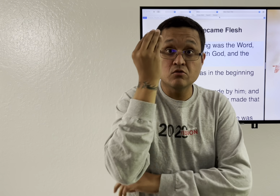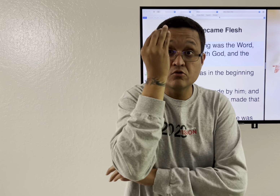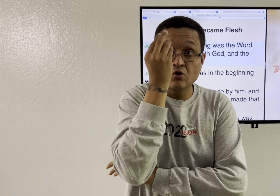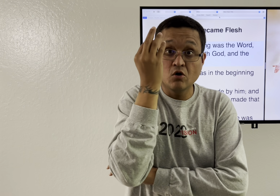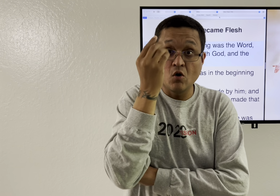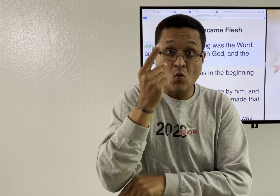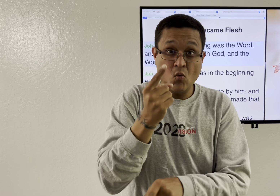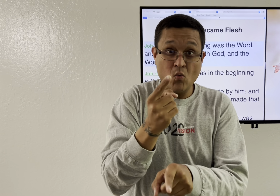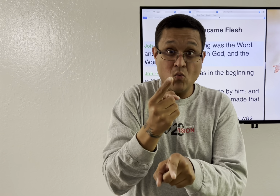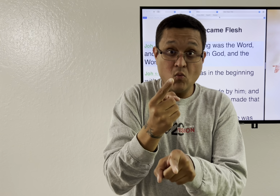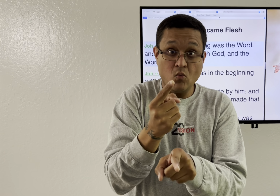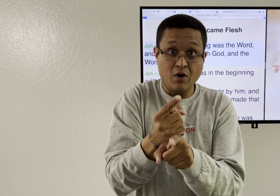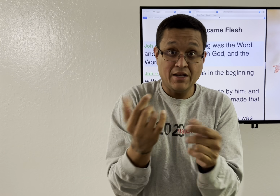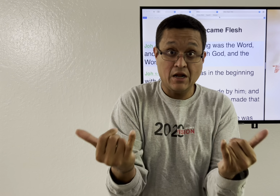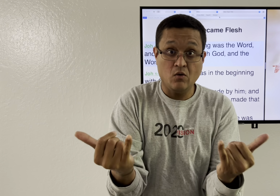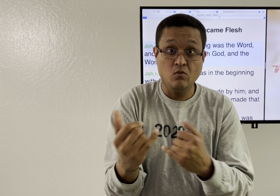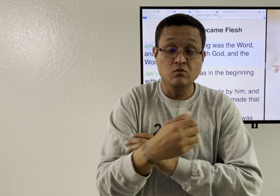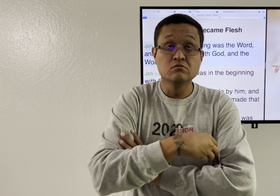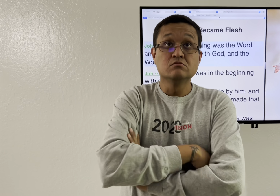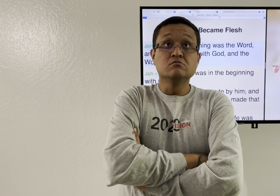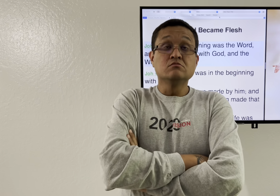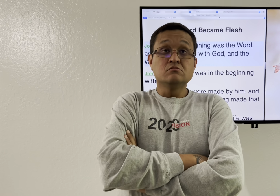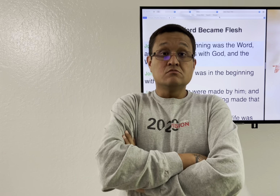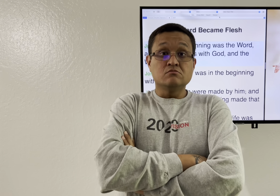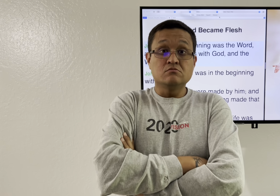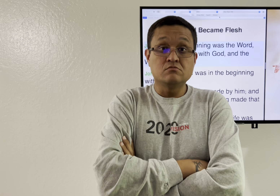Can you read my thoughts right now?